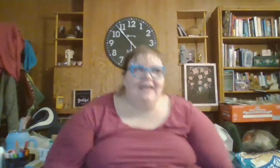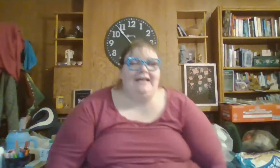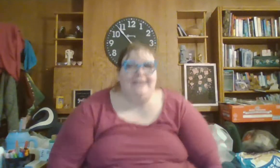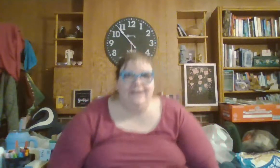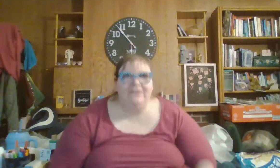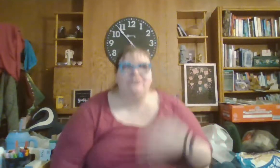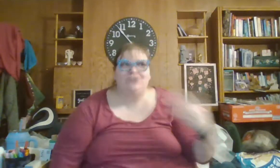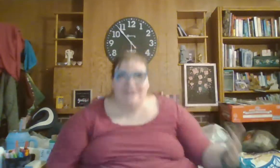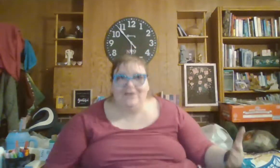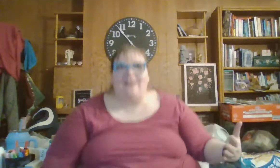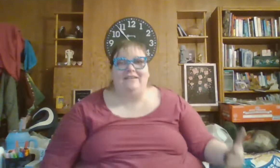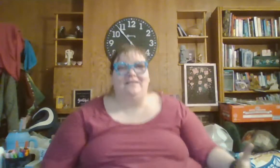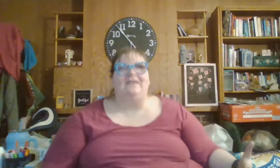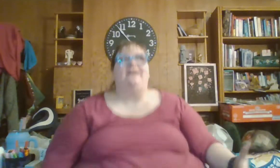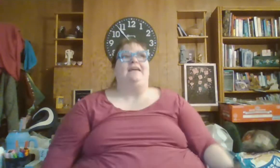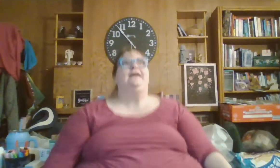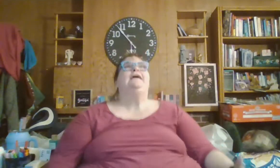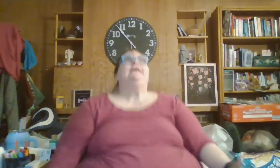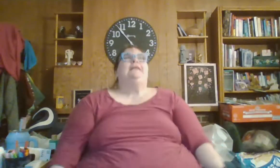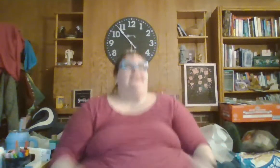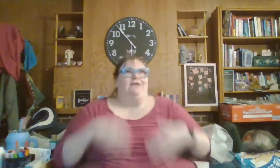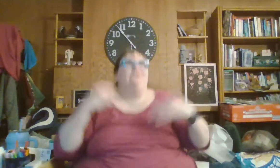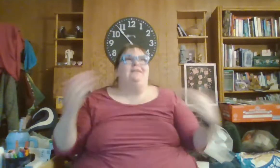And through joining Calling in Clarity, not only has